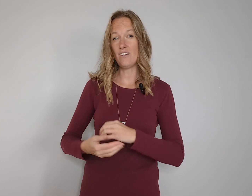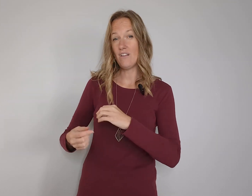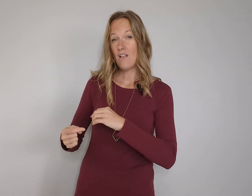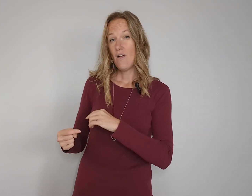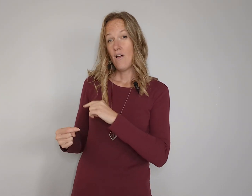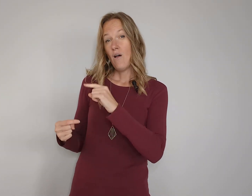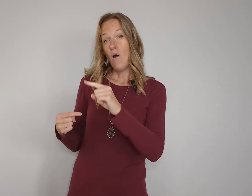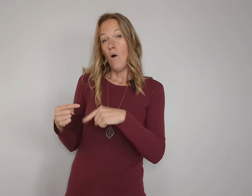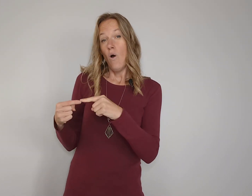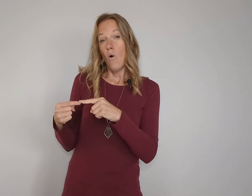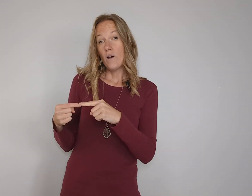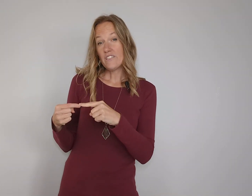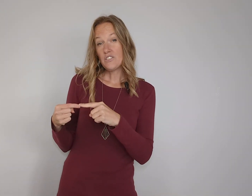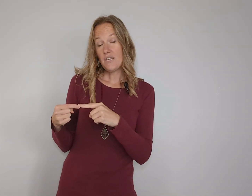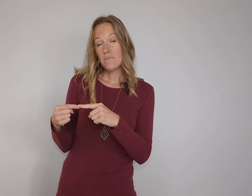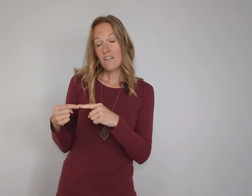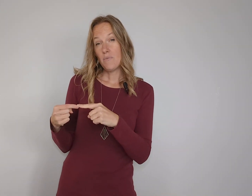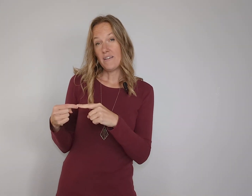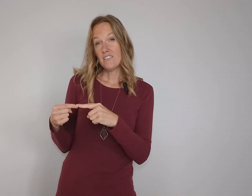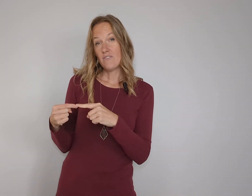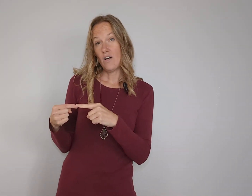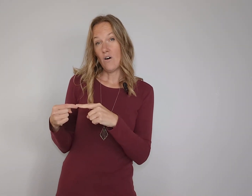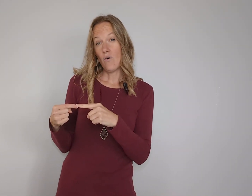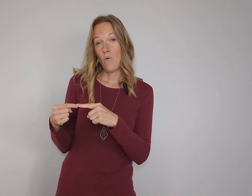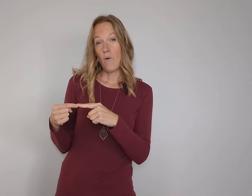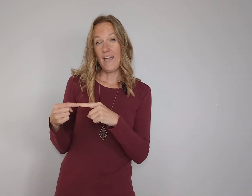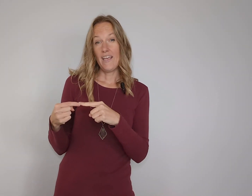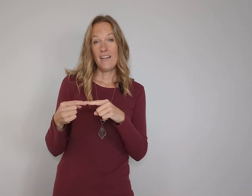plentiful, where your streams of abundance flow, when